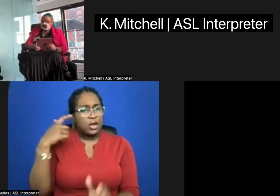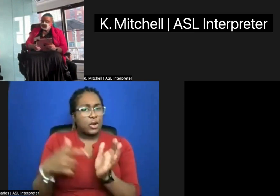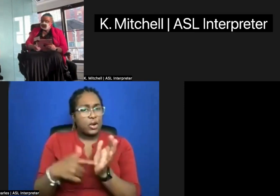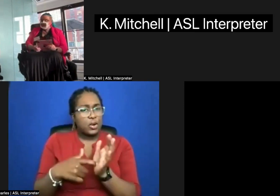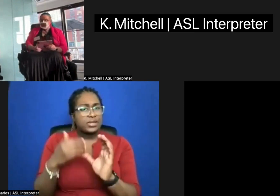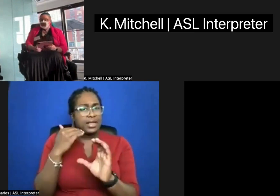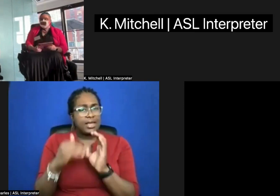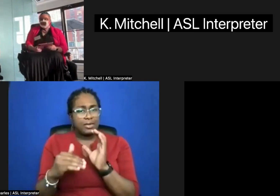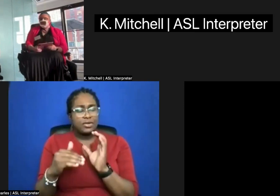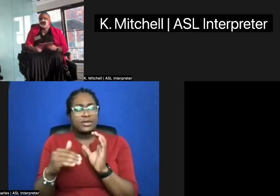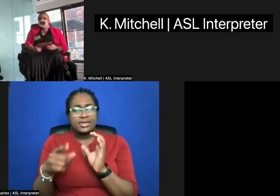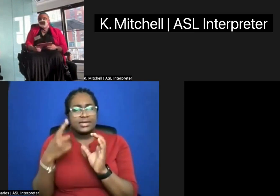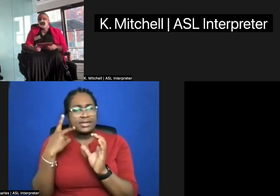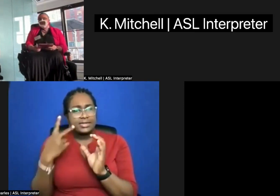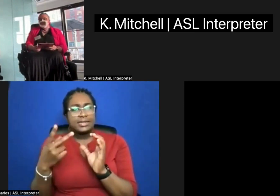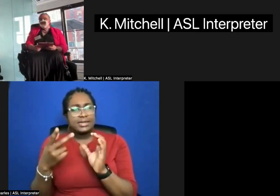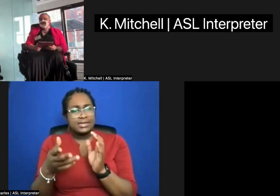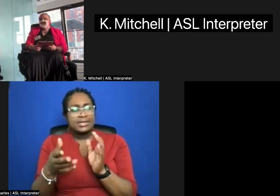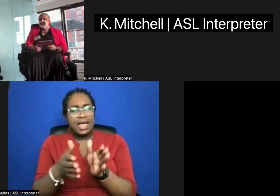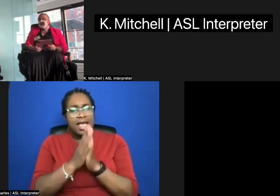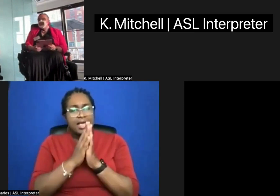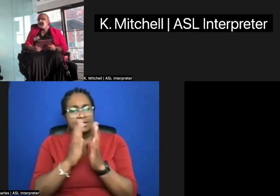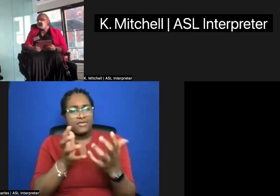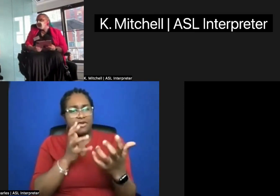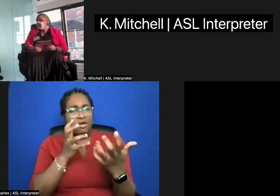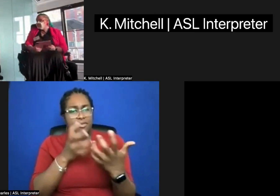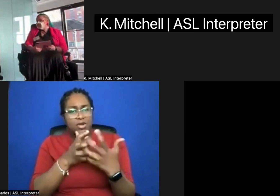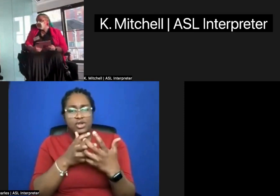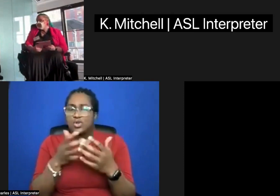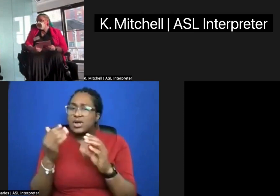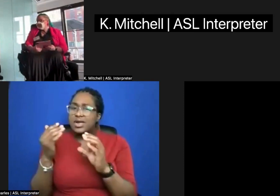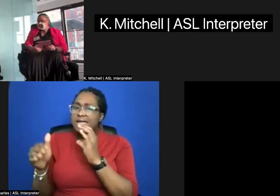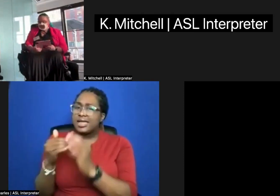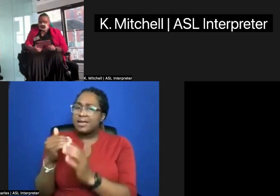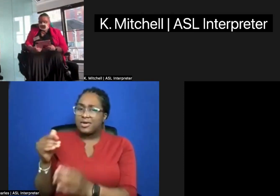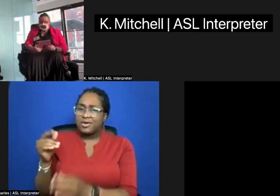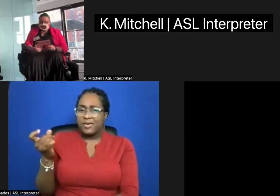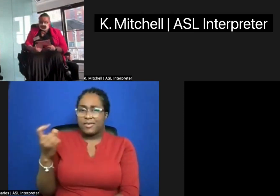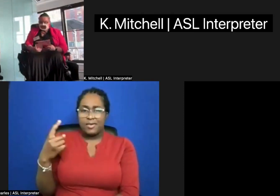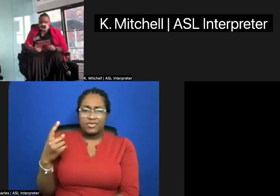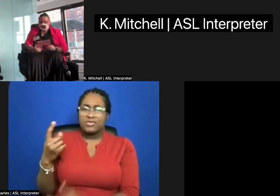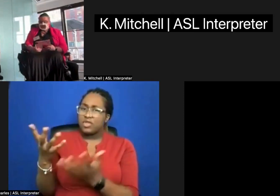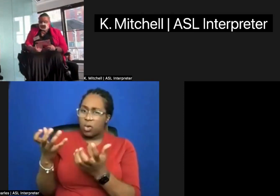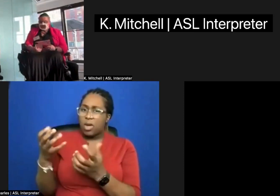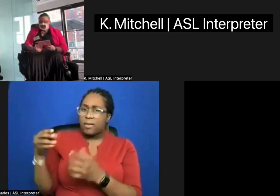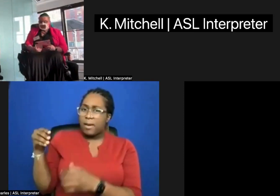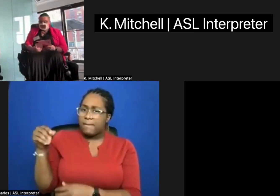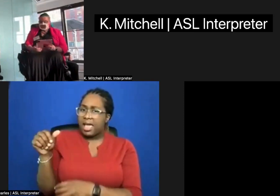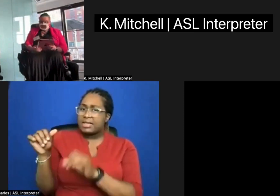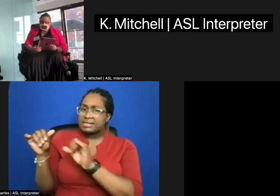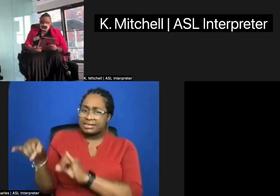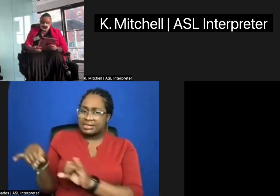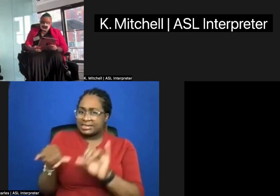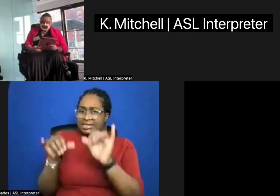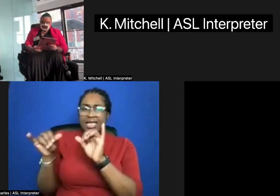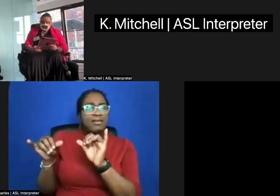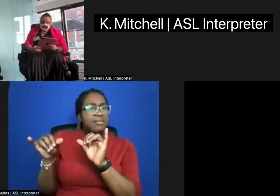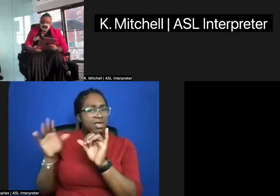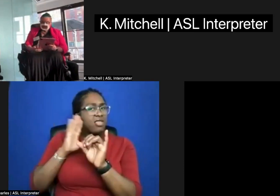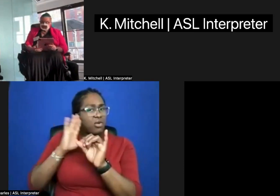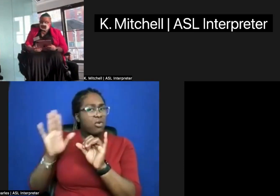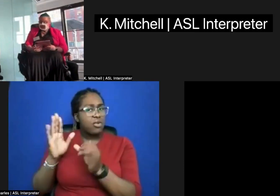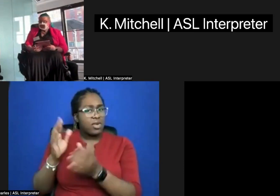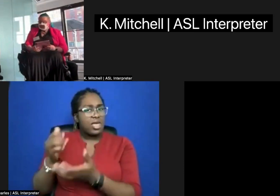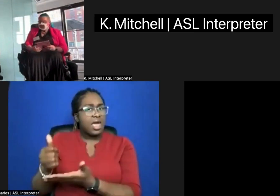for an accommodation, or an email asking you to be paid the same as another person is being paid, that is going to be helpful if you do bring it